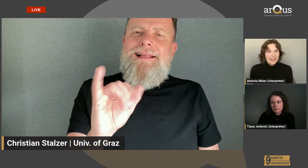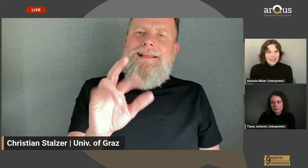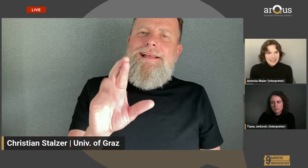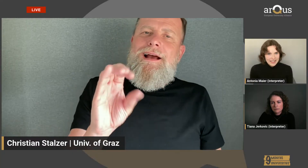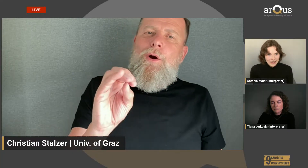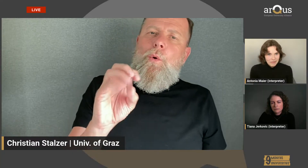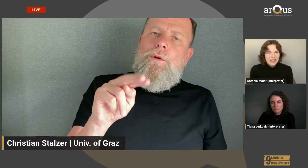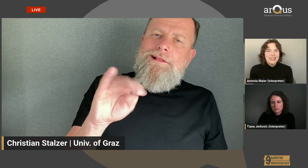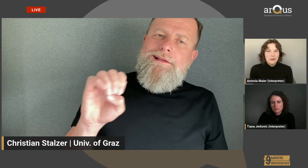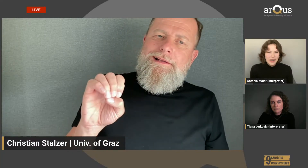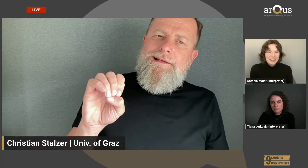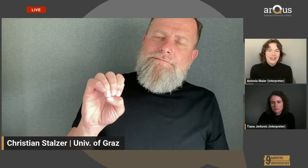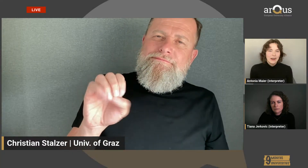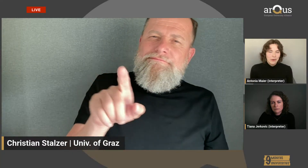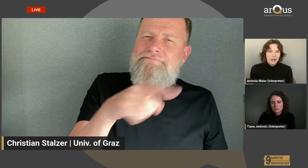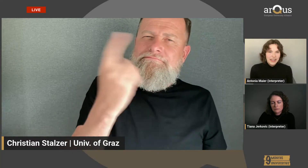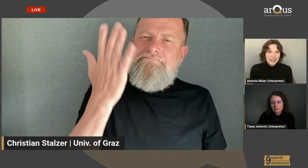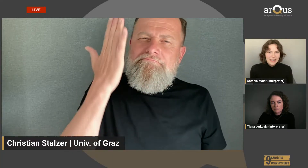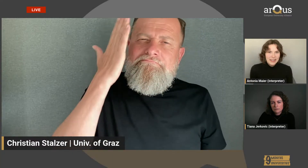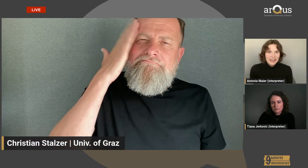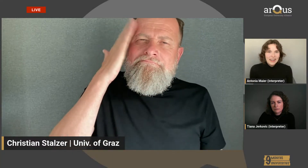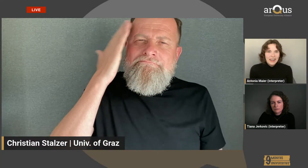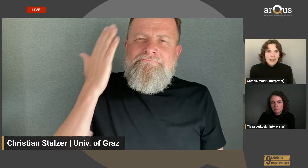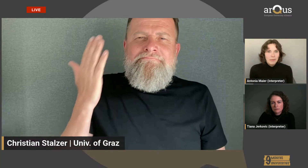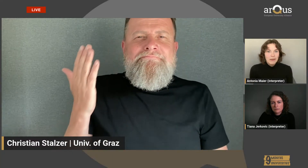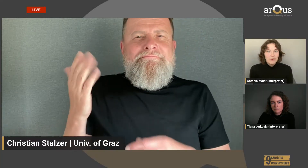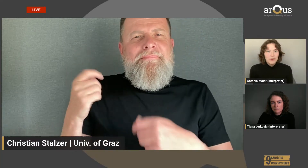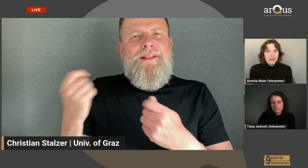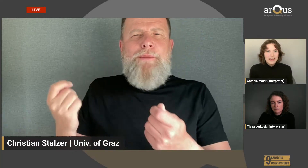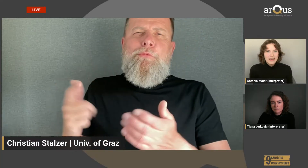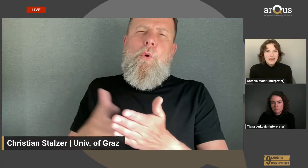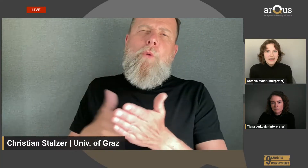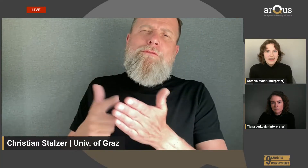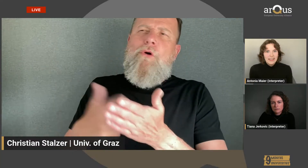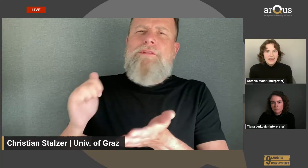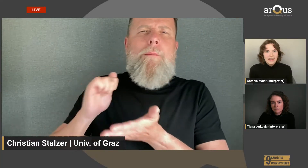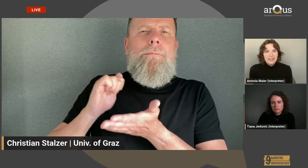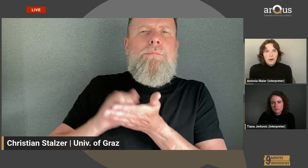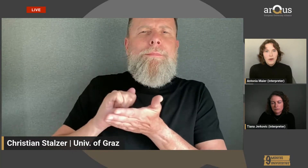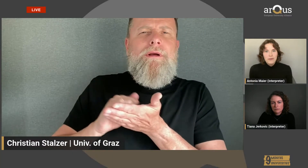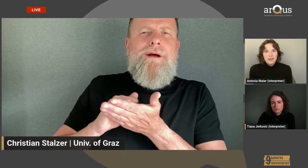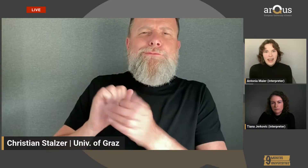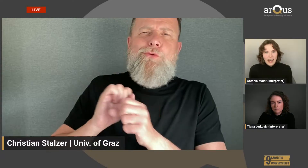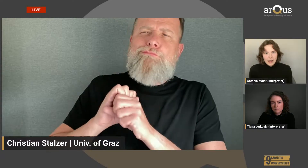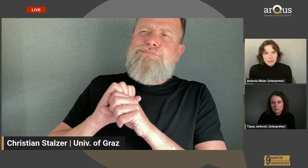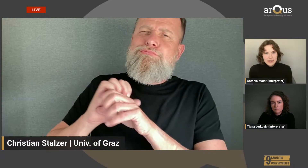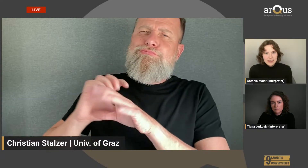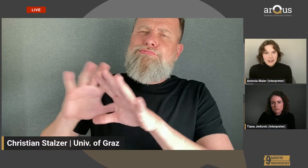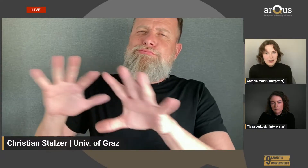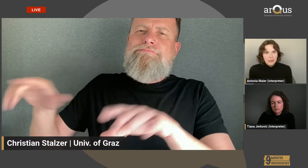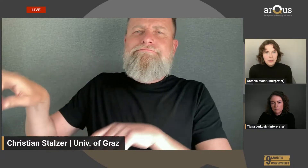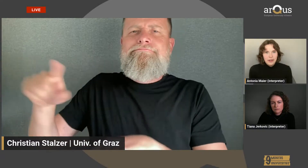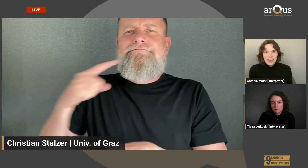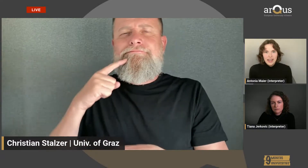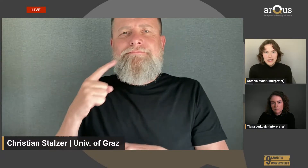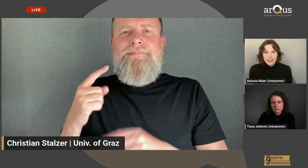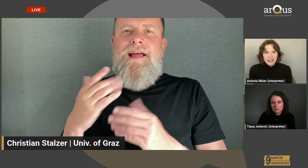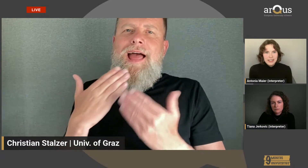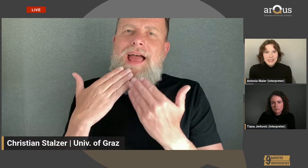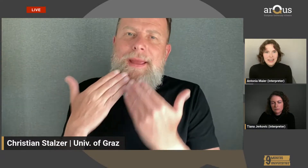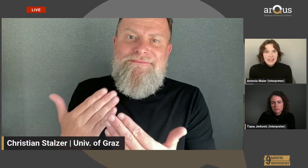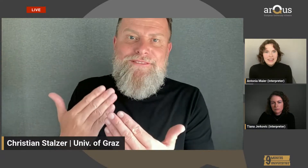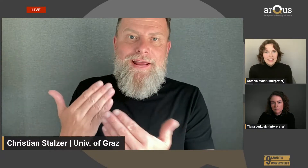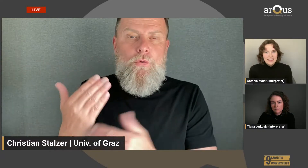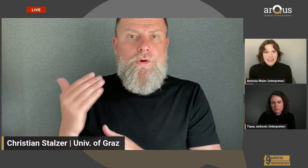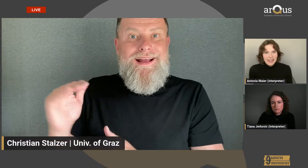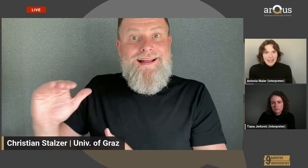quite sad. It's quite ironic. If you think that oftentimes there are